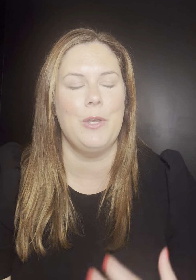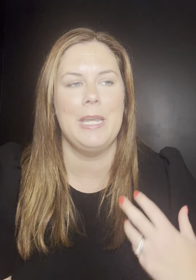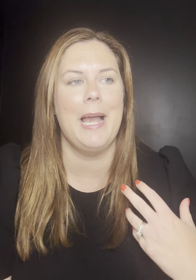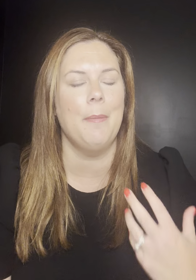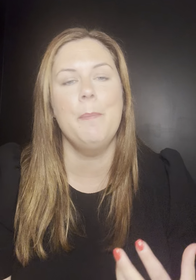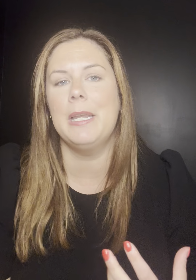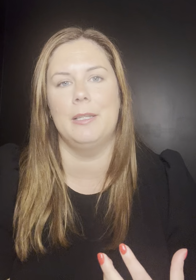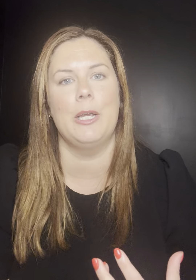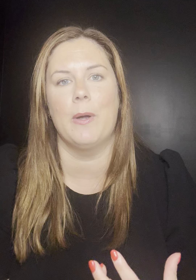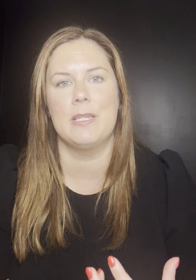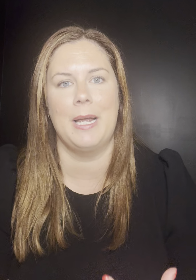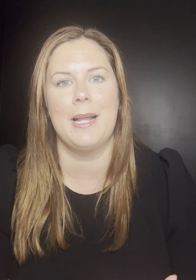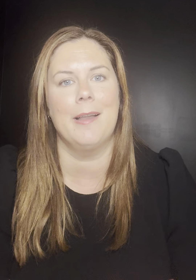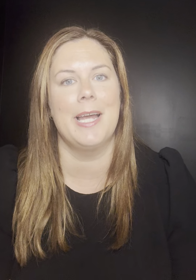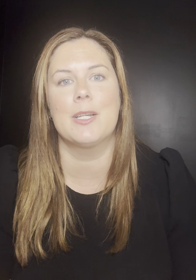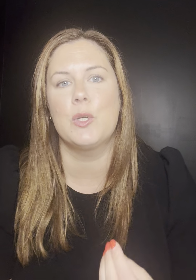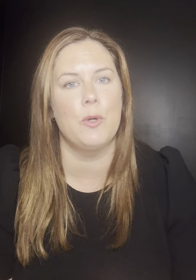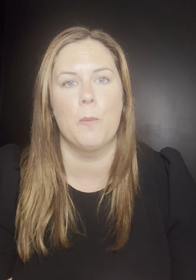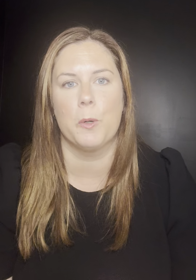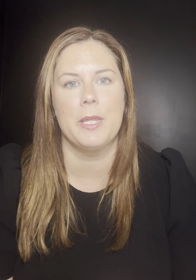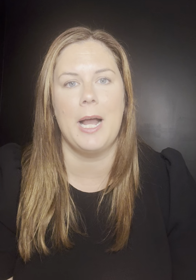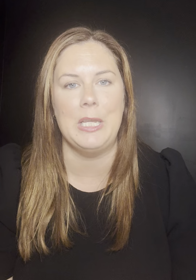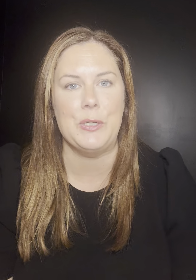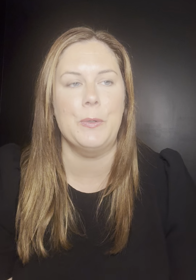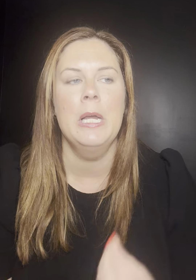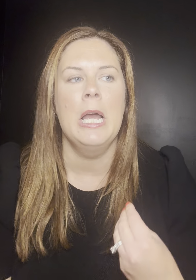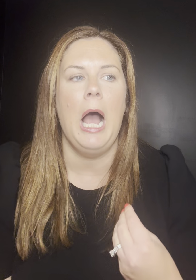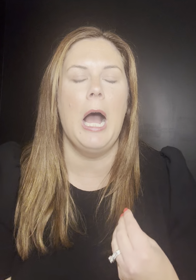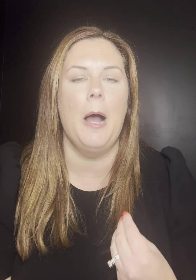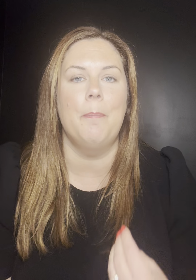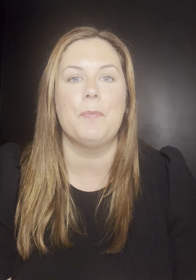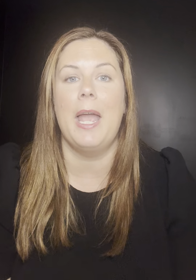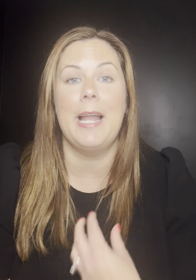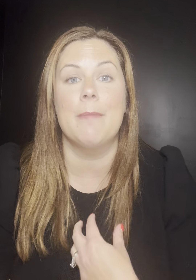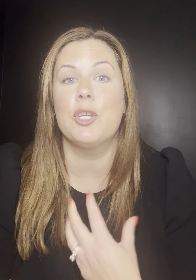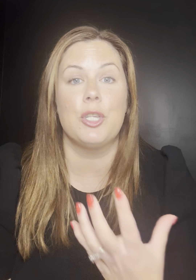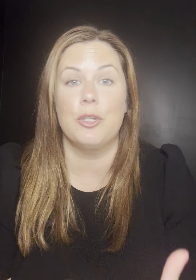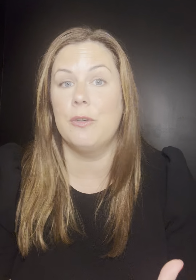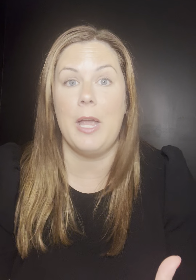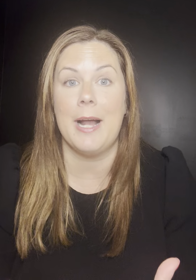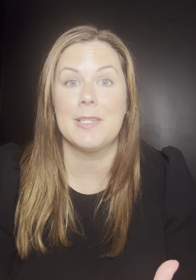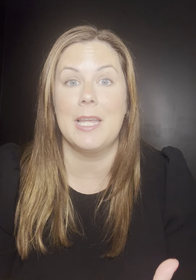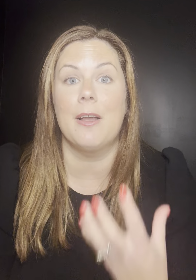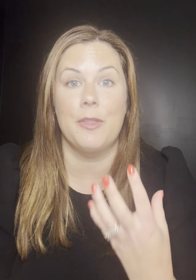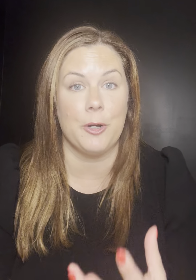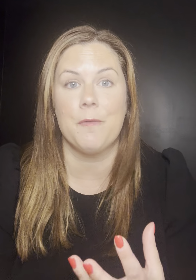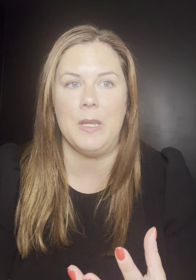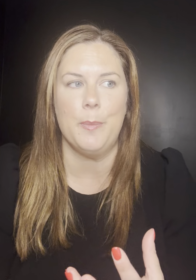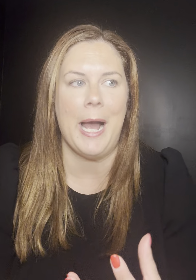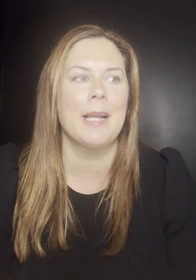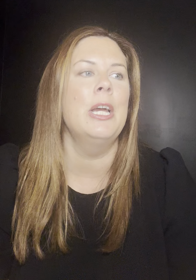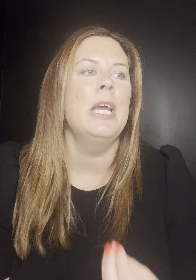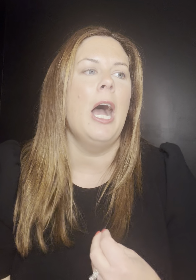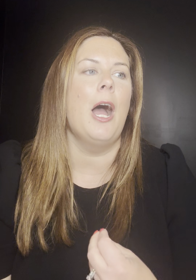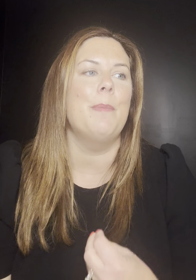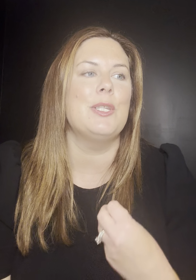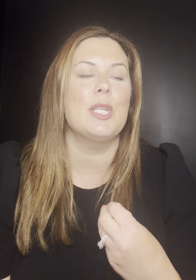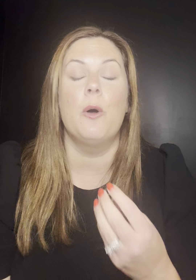community. I'm immediately going to my contacts who know more than I do, and I'm just asking their feedback. And so